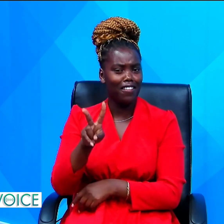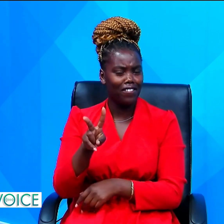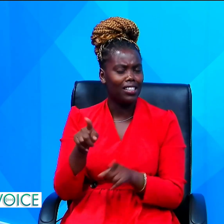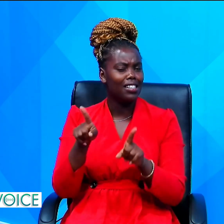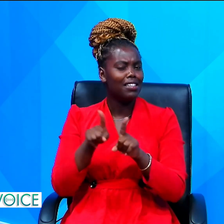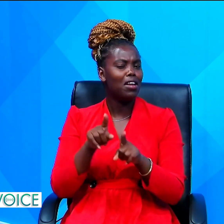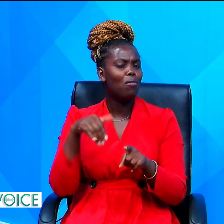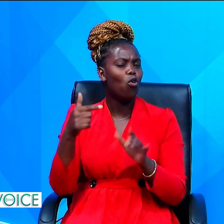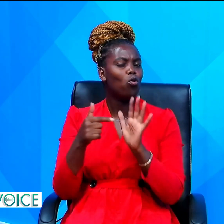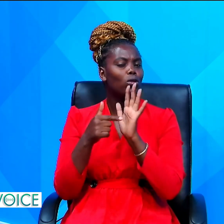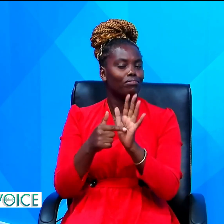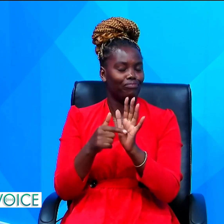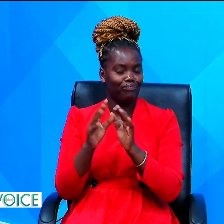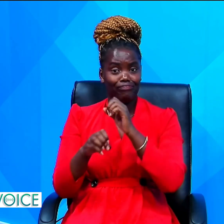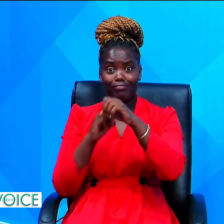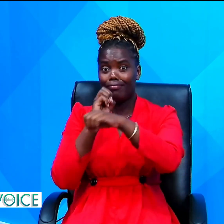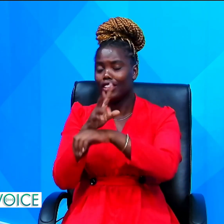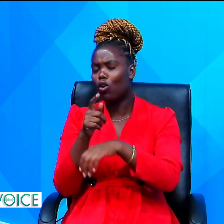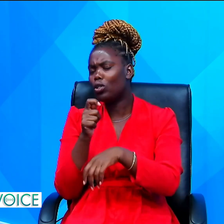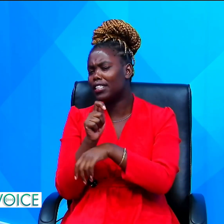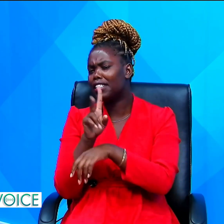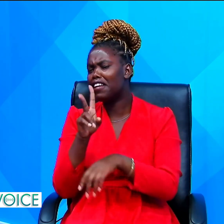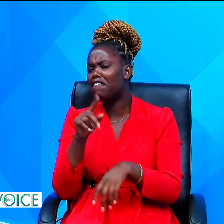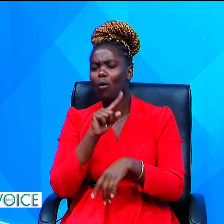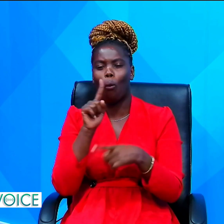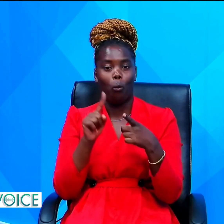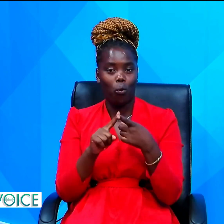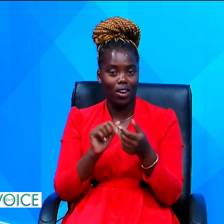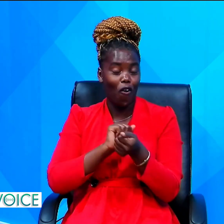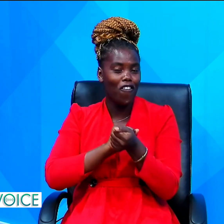TV. At The Voice Show, it airs on Friday